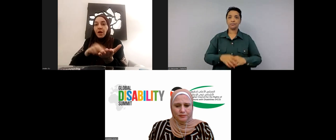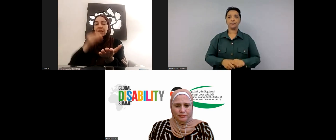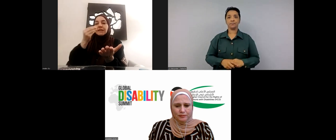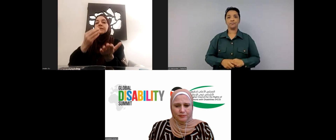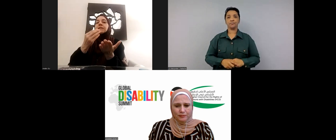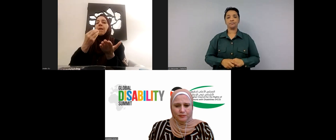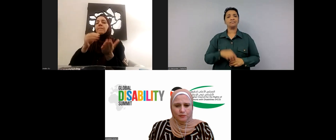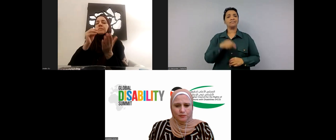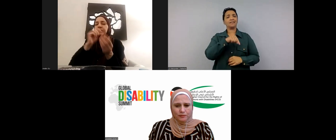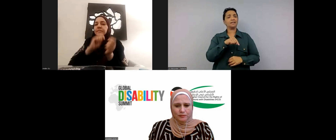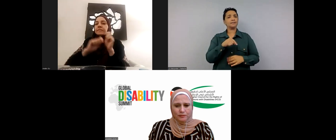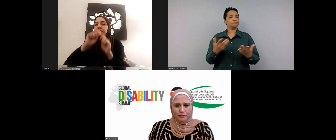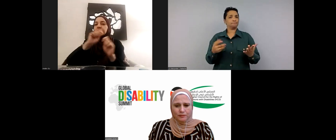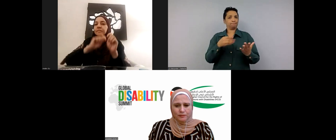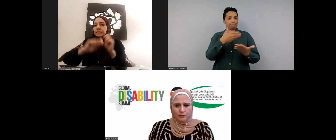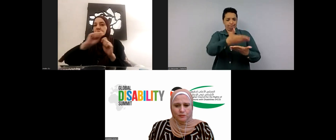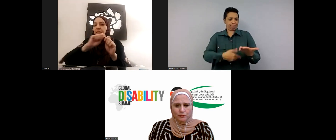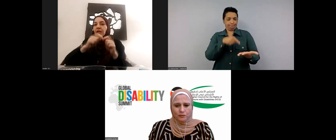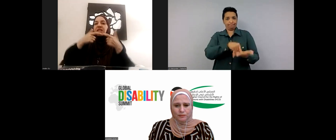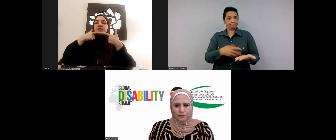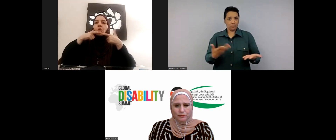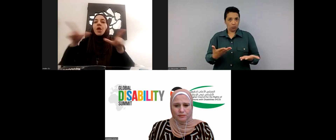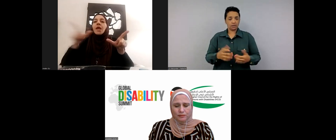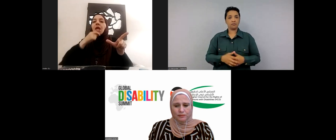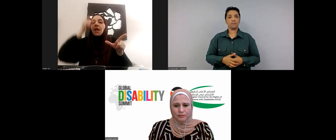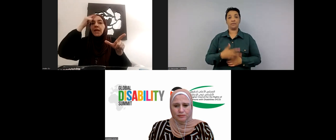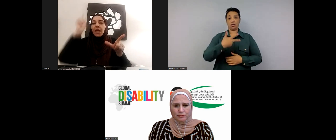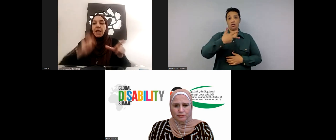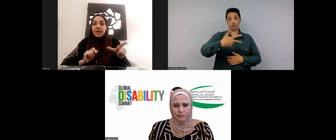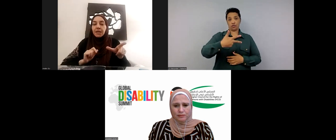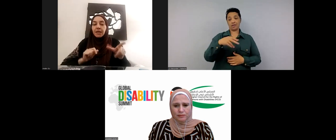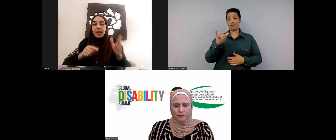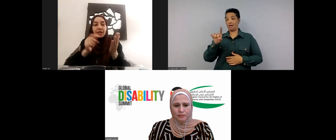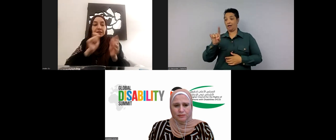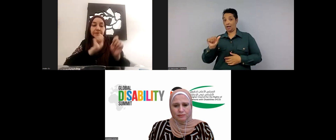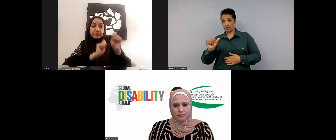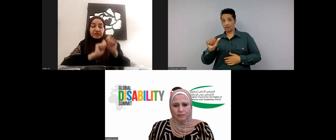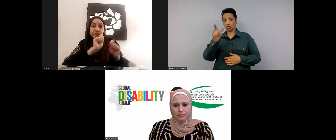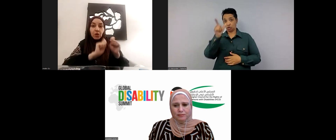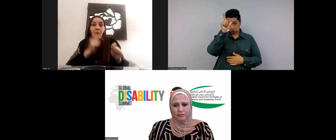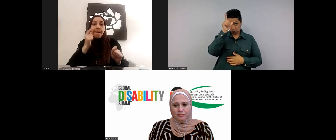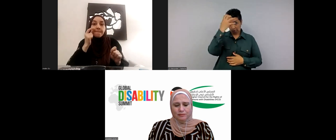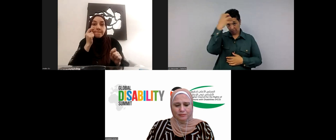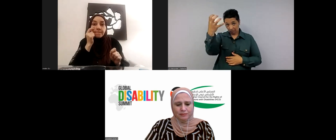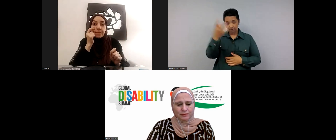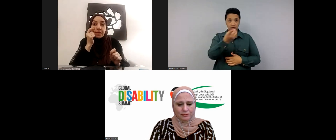It's a document being developed by the three co-hosts. This declaration, we